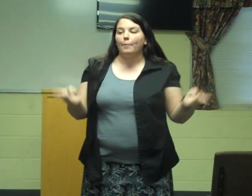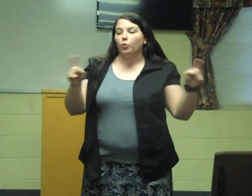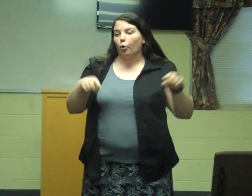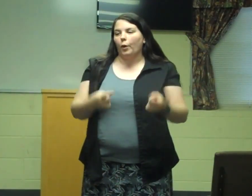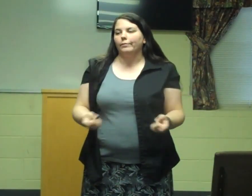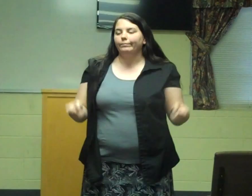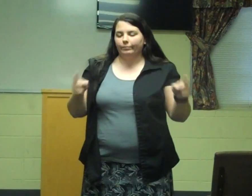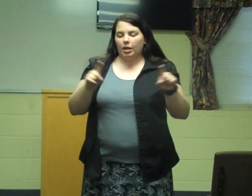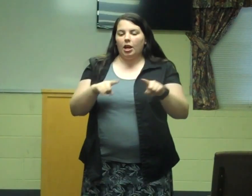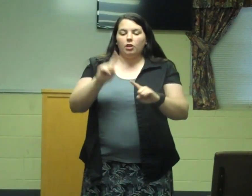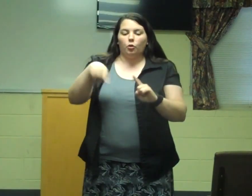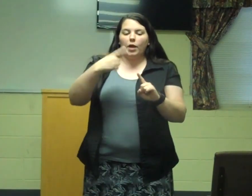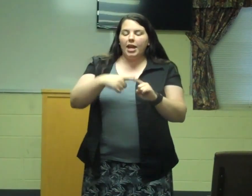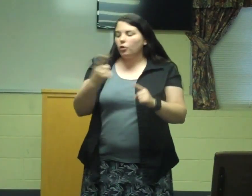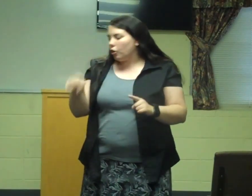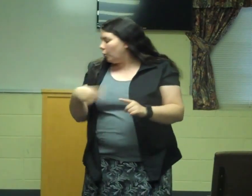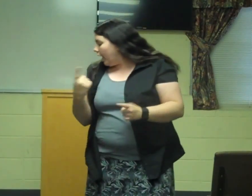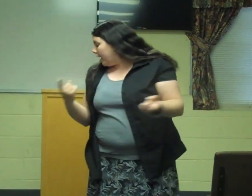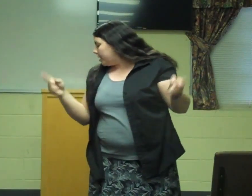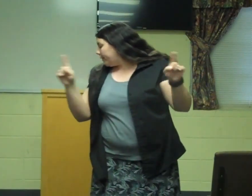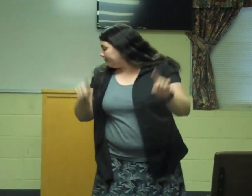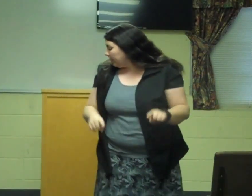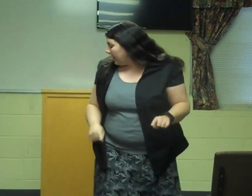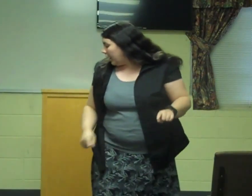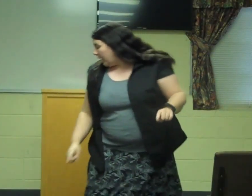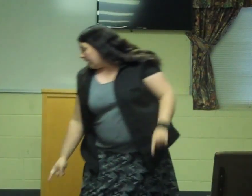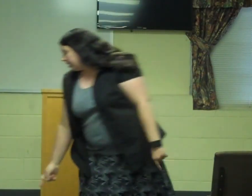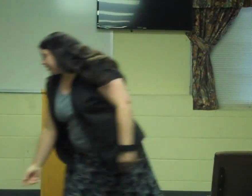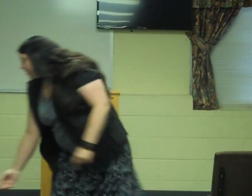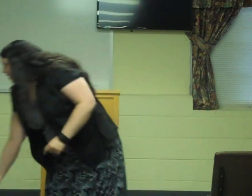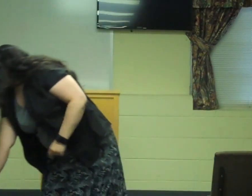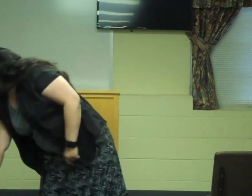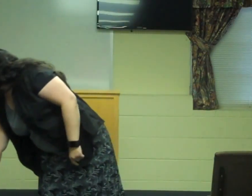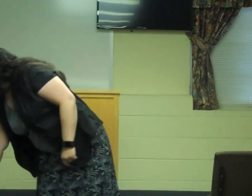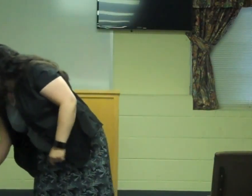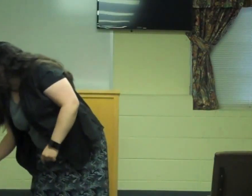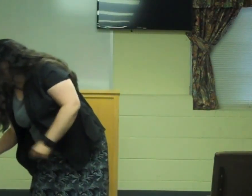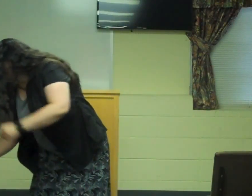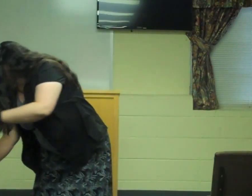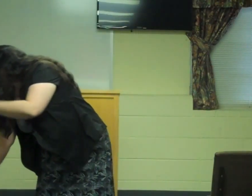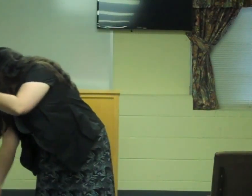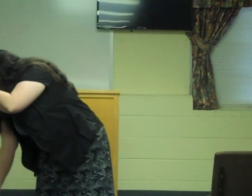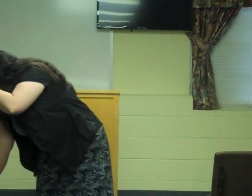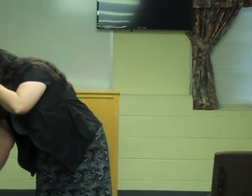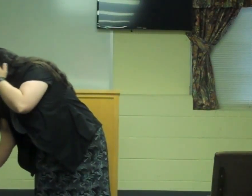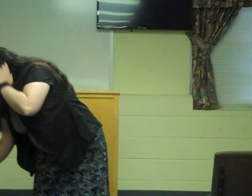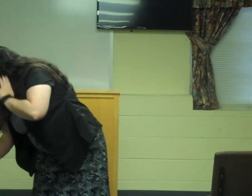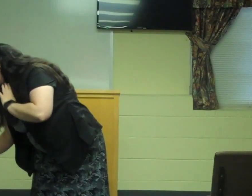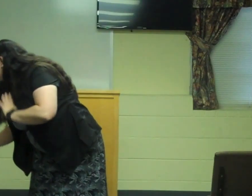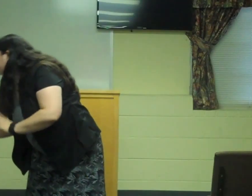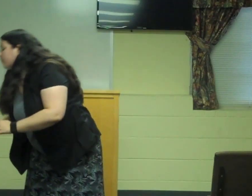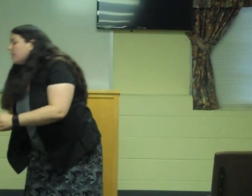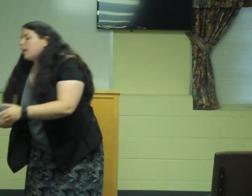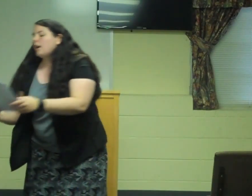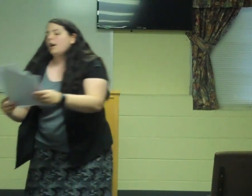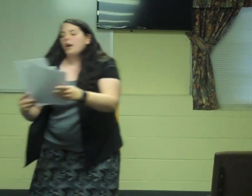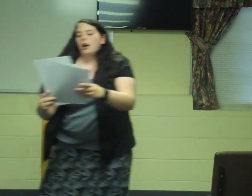happen or when. So when or when. Let's see, what other question words?